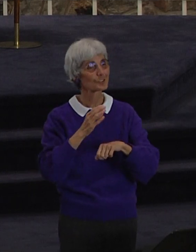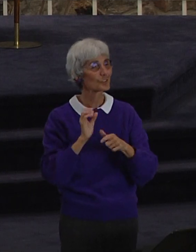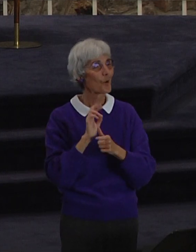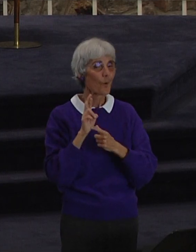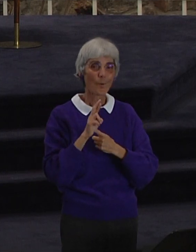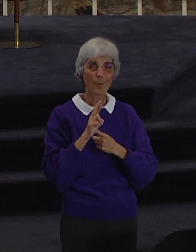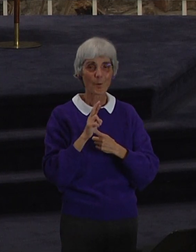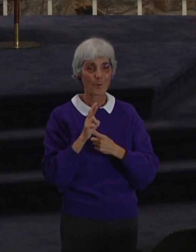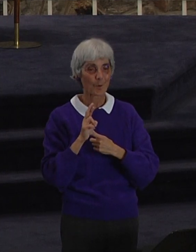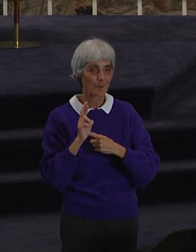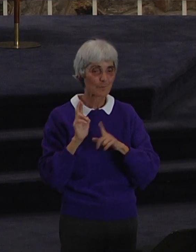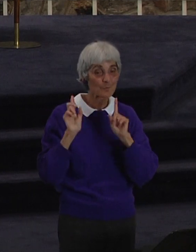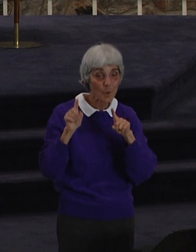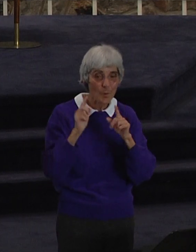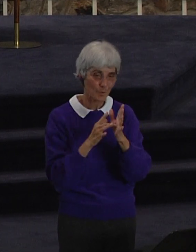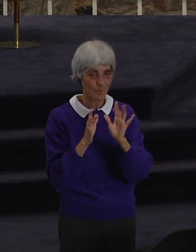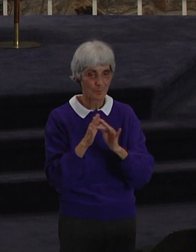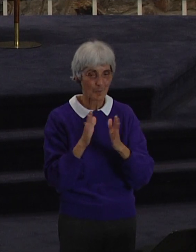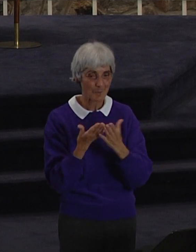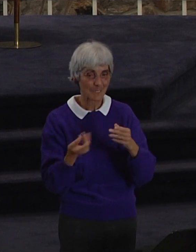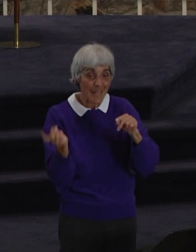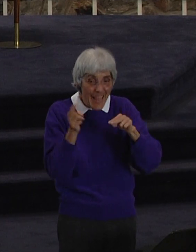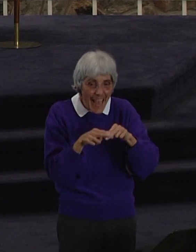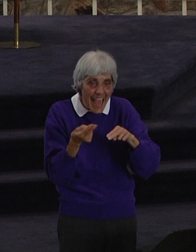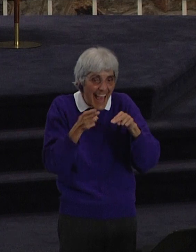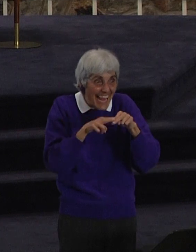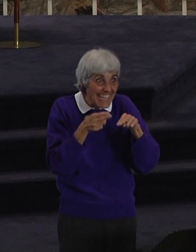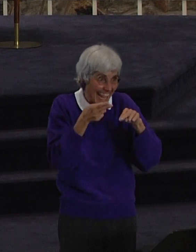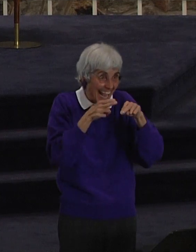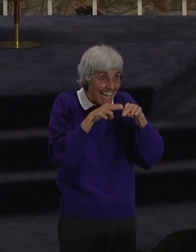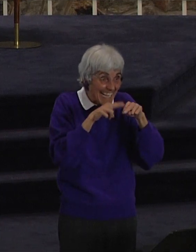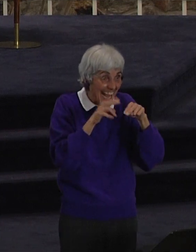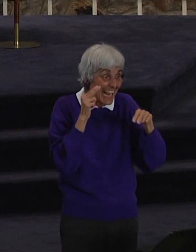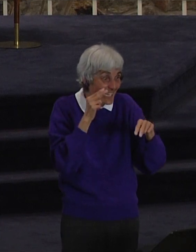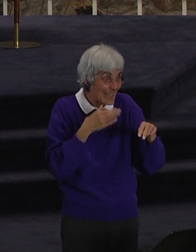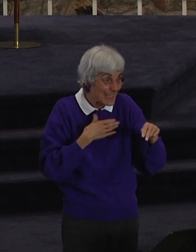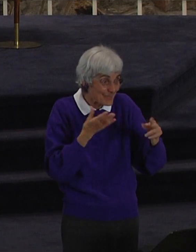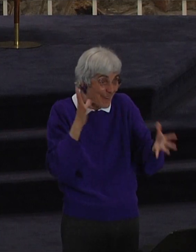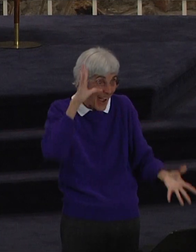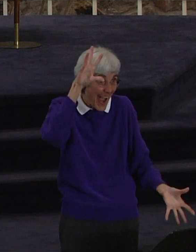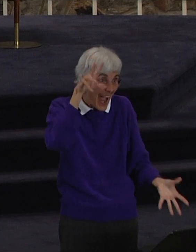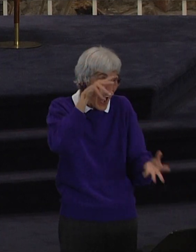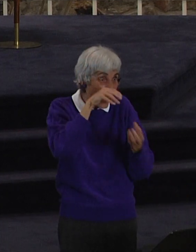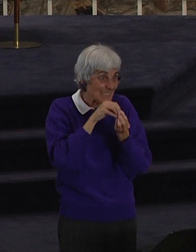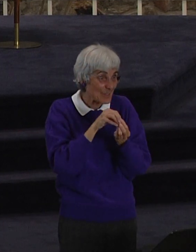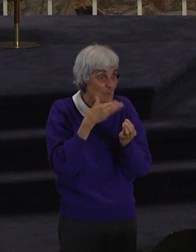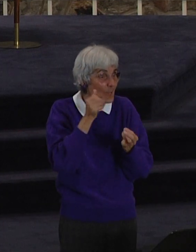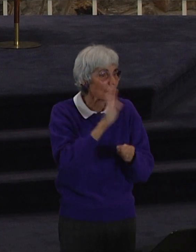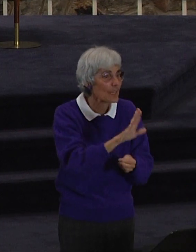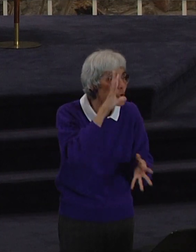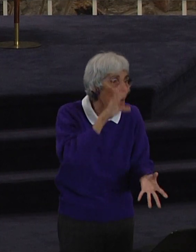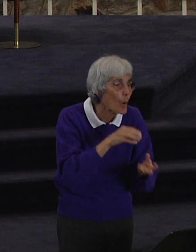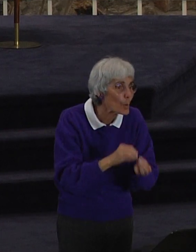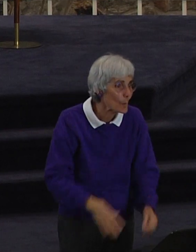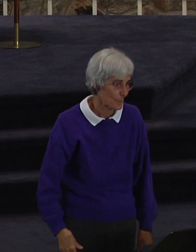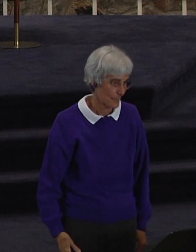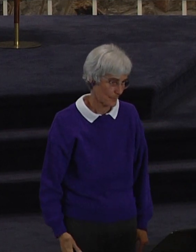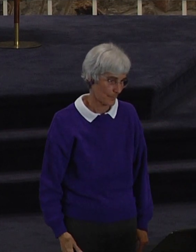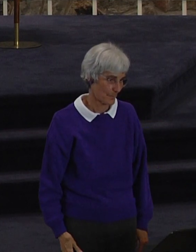or attend a Bible class. And before we know it, I begin in